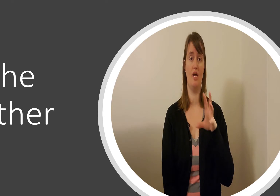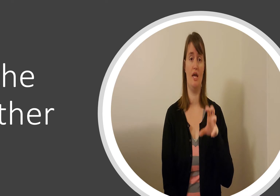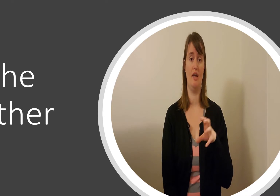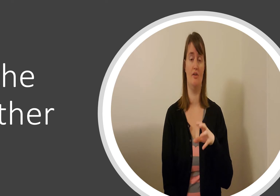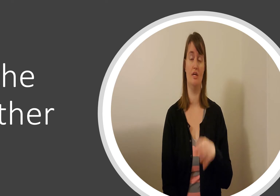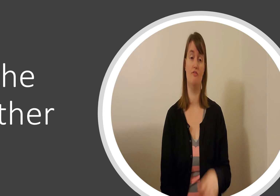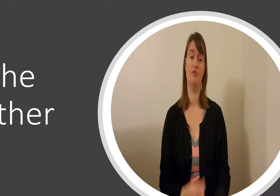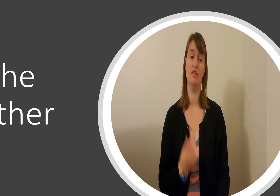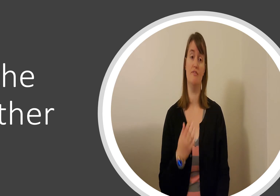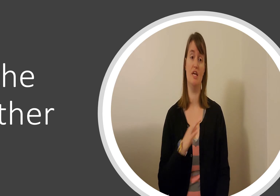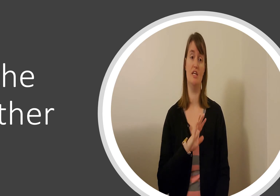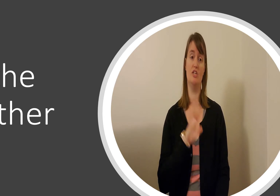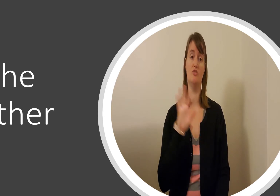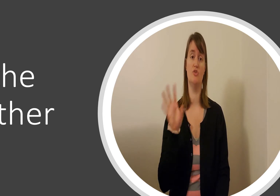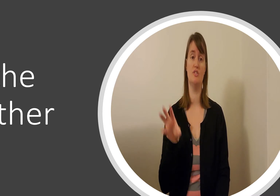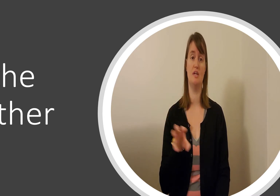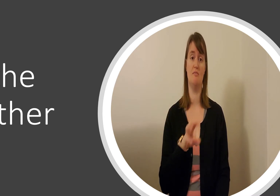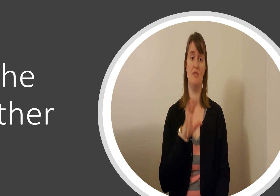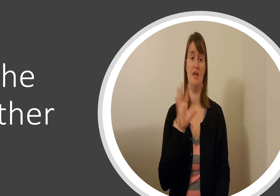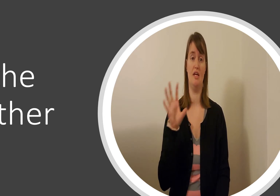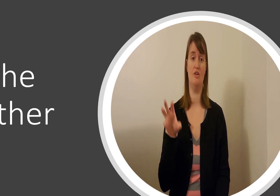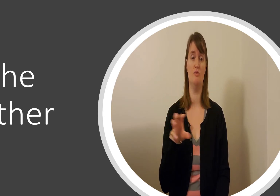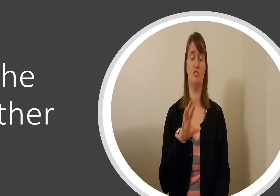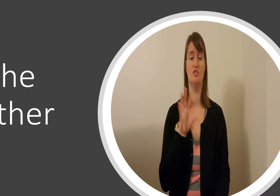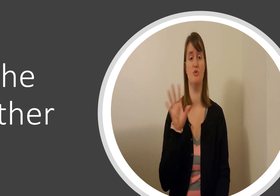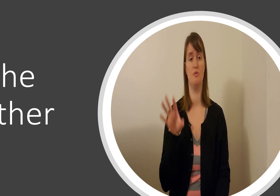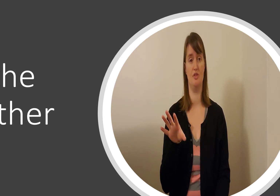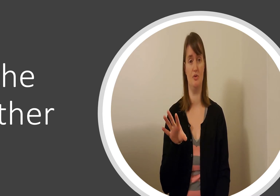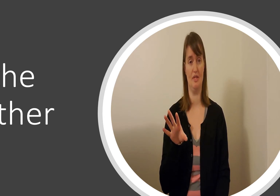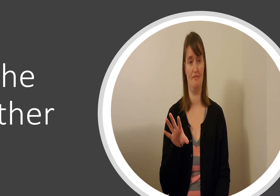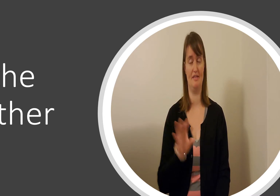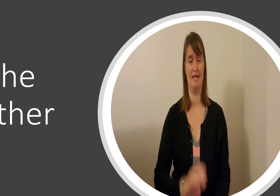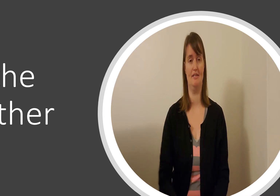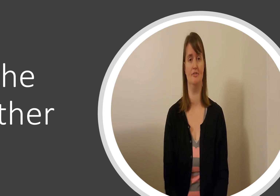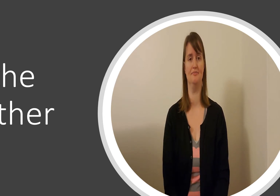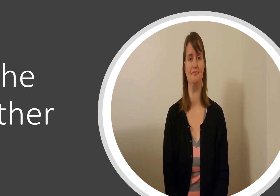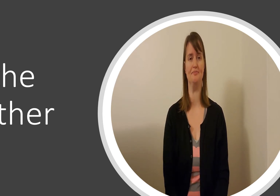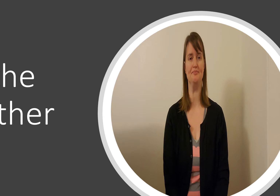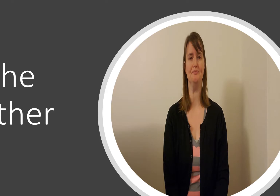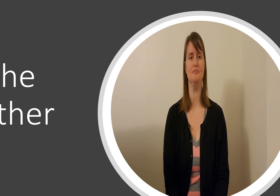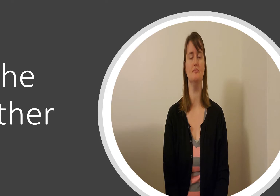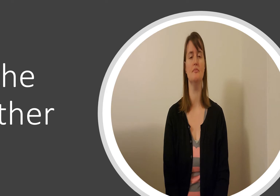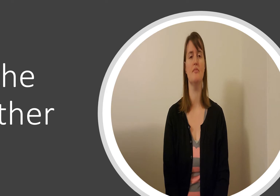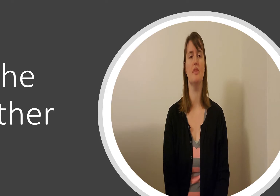my right hand. If you're left-handed, you'd do the same thing. You would just do it with your left hand.